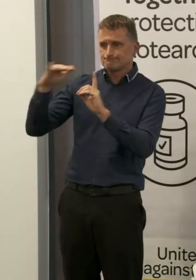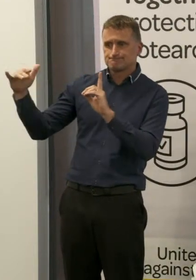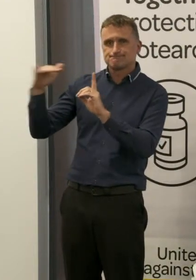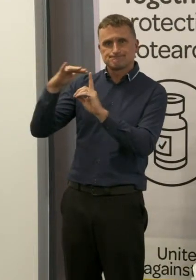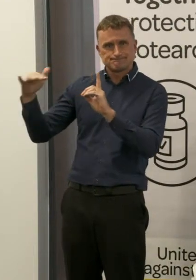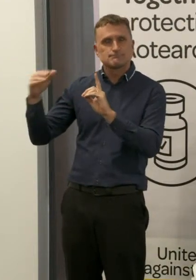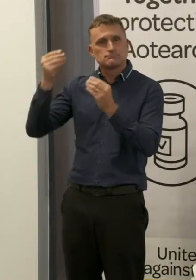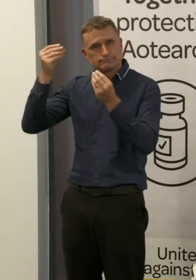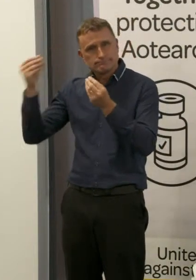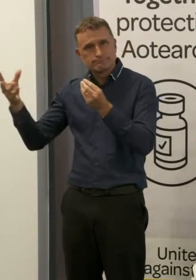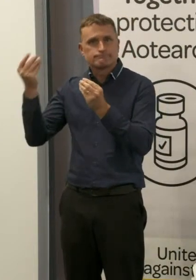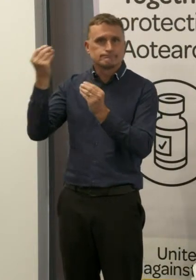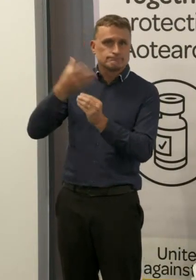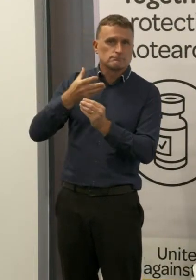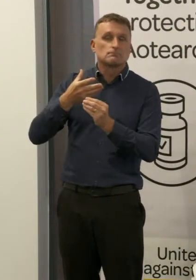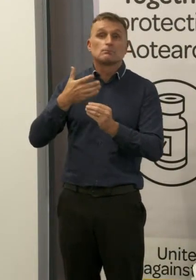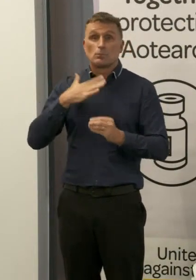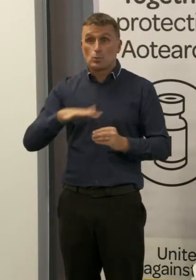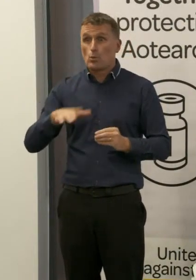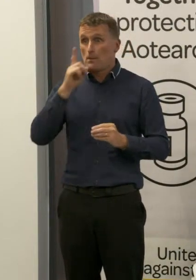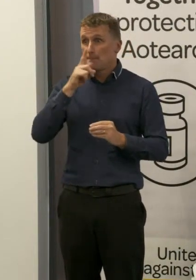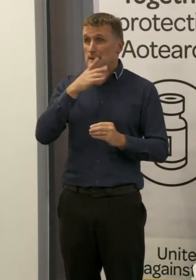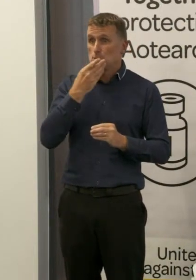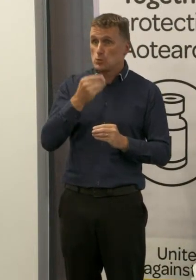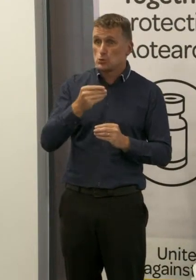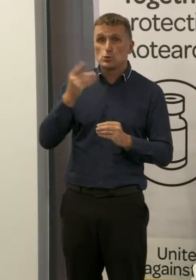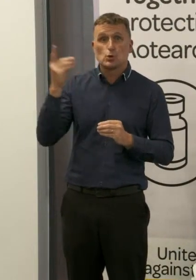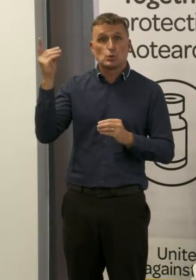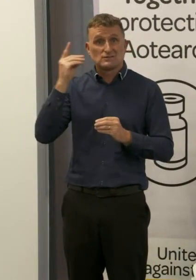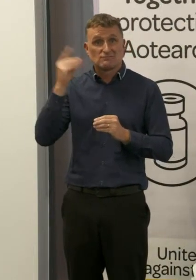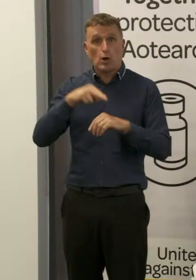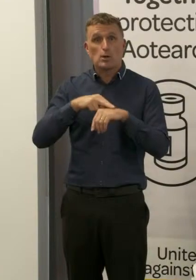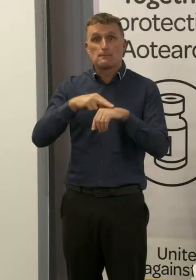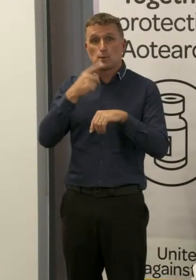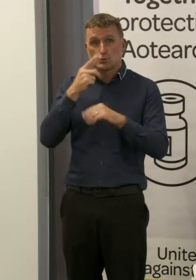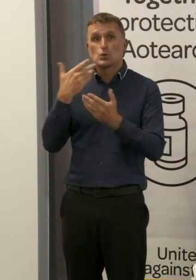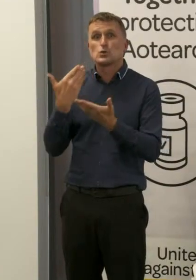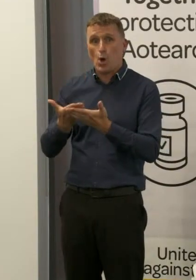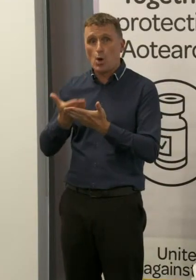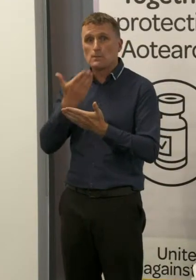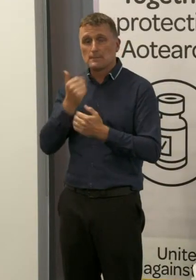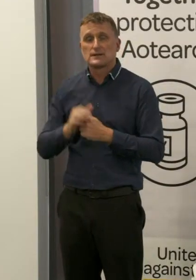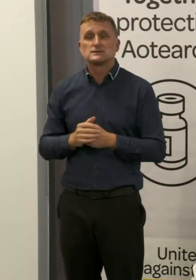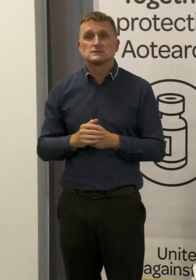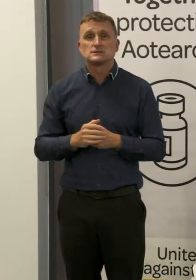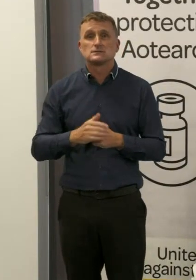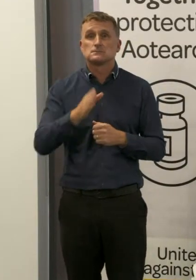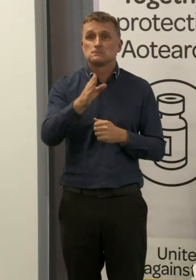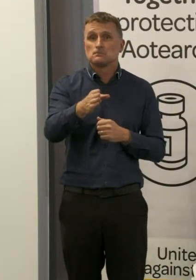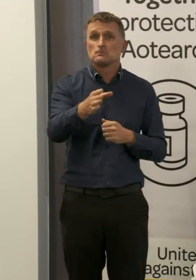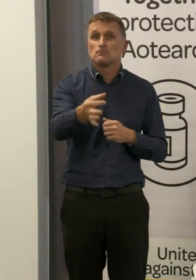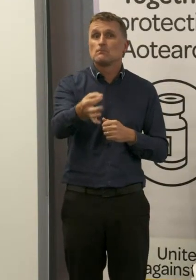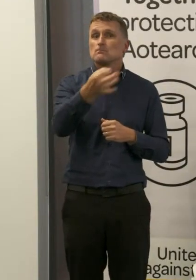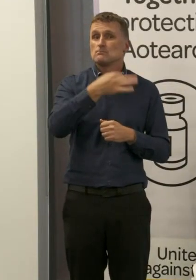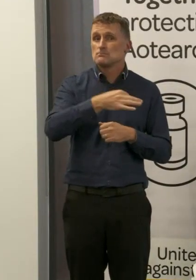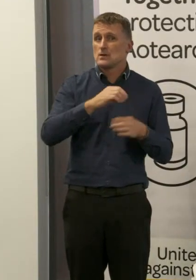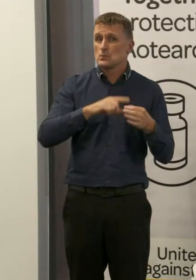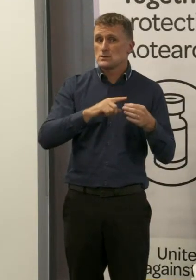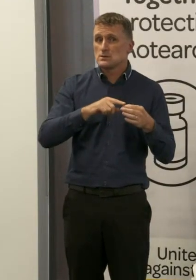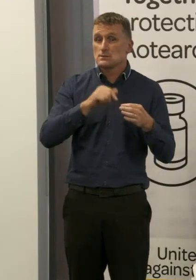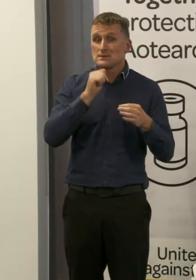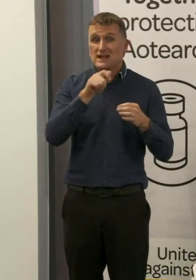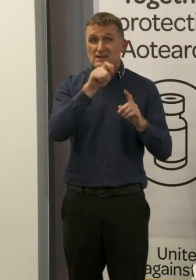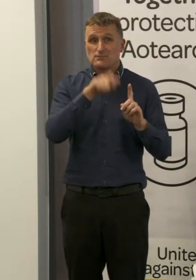useful role, and so we do want people to keep their Bluetooth turned on still as well. People may be worried though about being caught up and as a close contact having